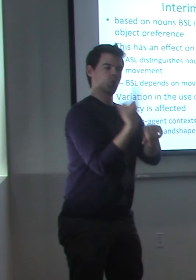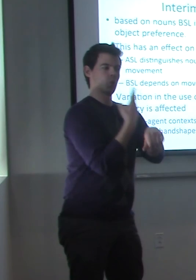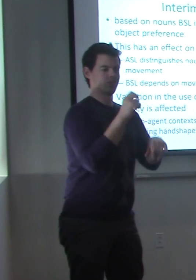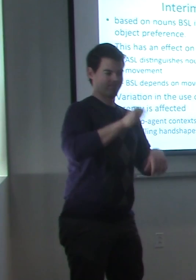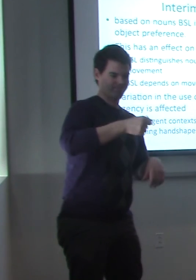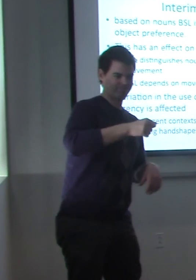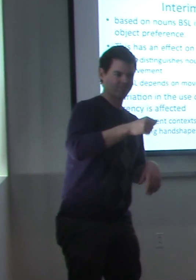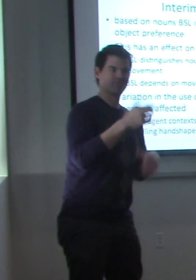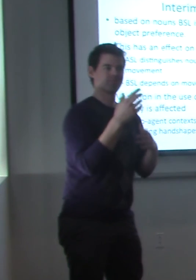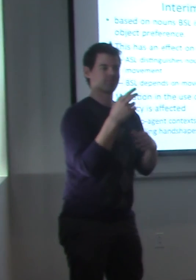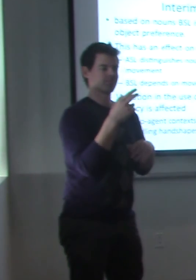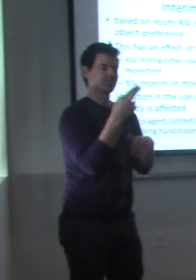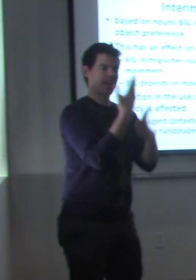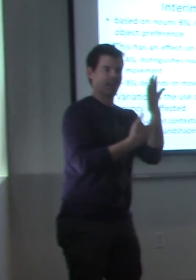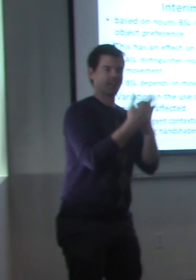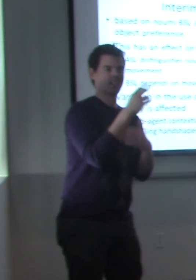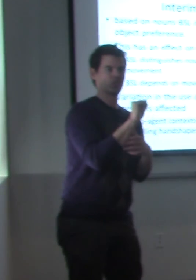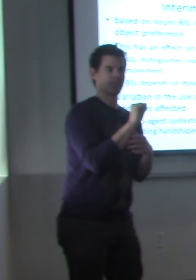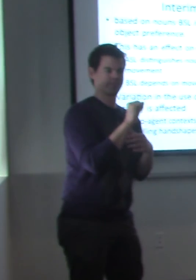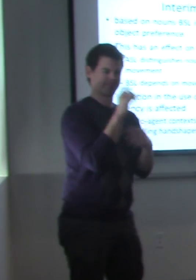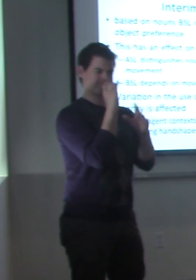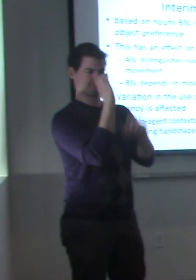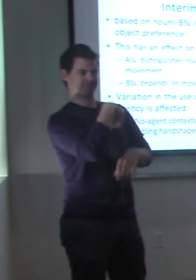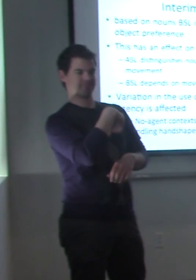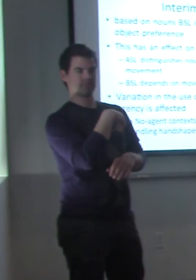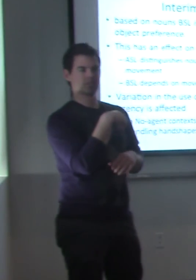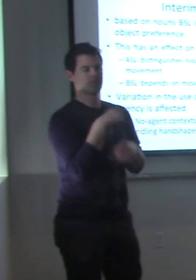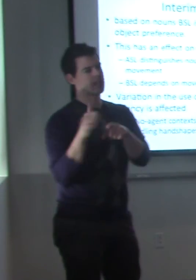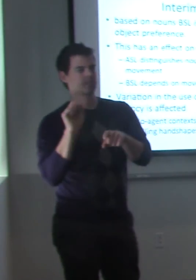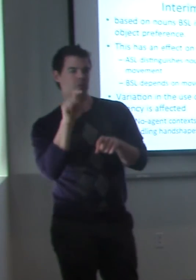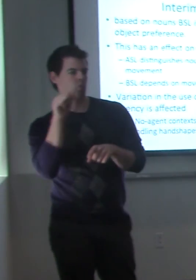handshake than ASL does. So it has this interference.